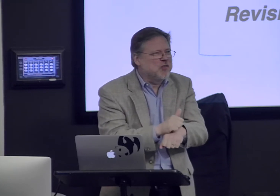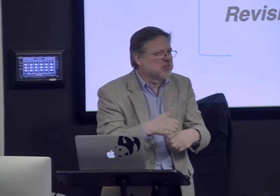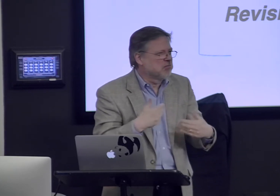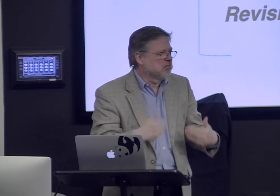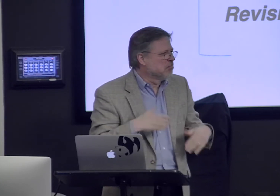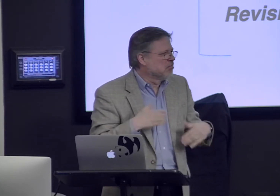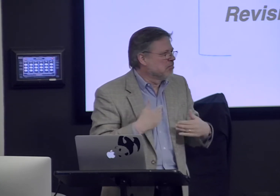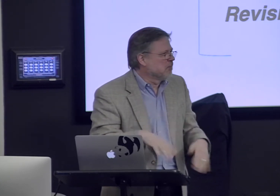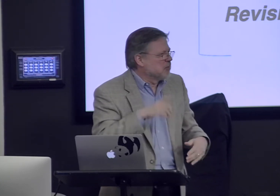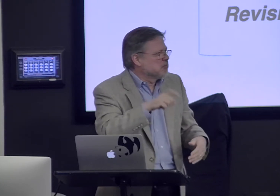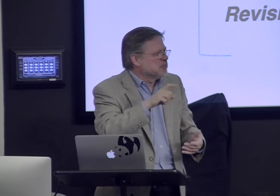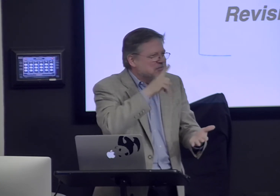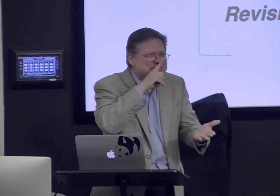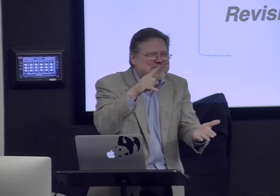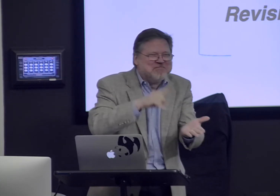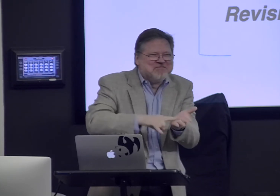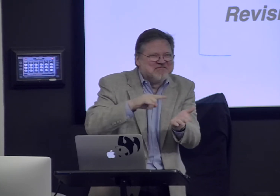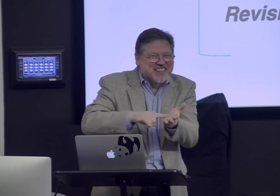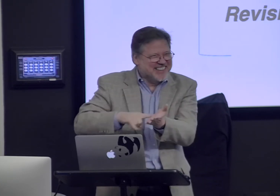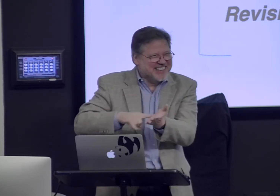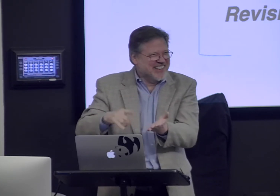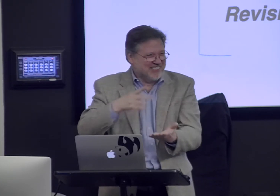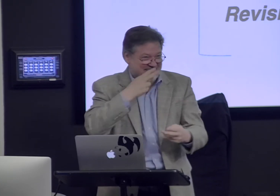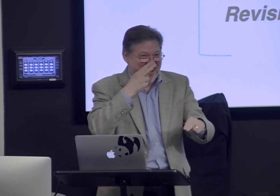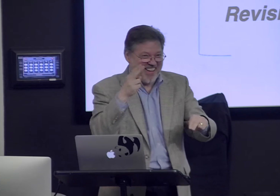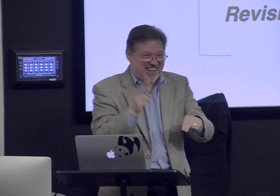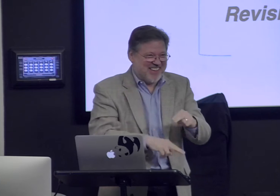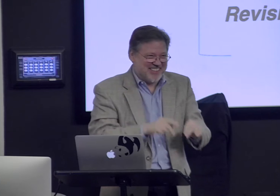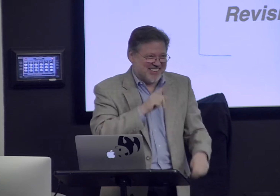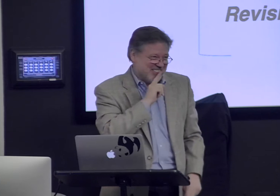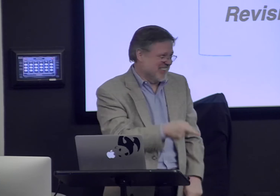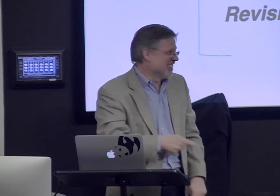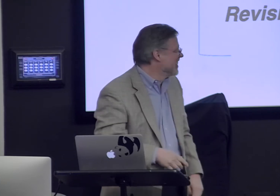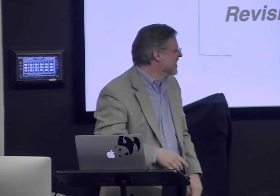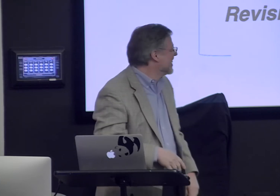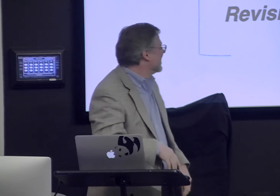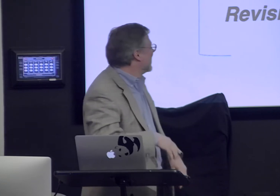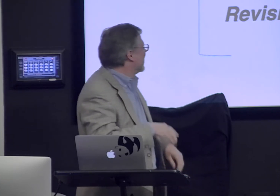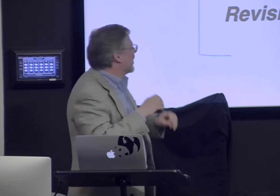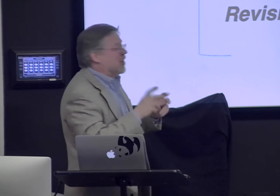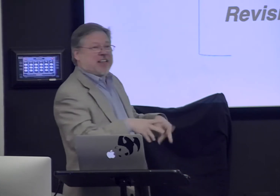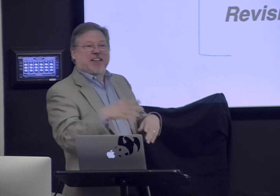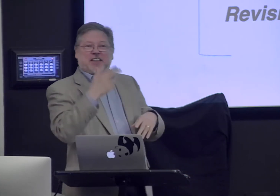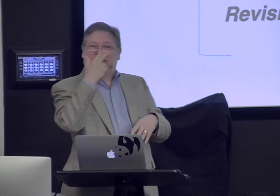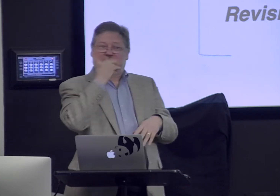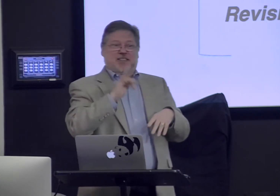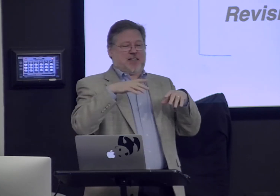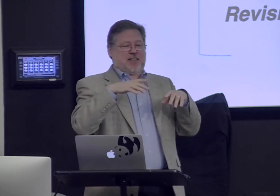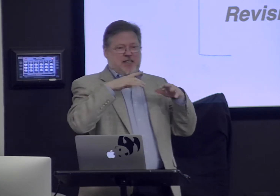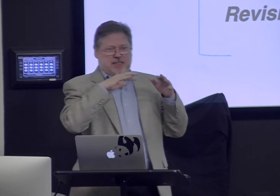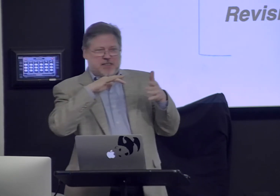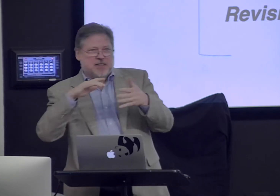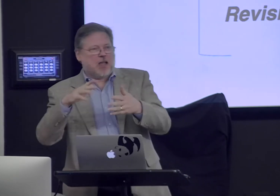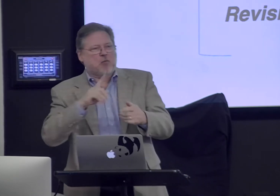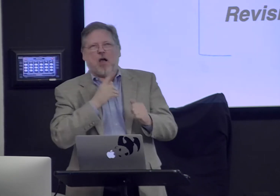mental lexicon. So it's an amazing feature of human language that we're able to pass on language across